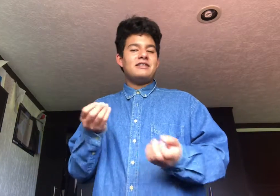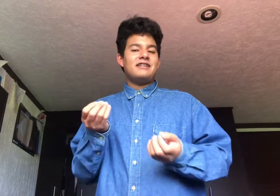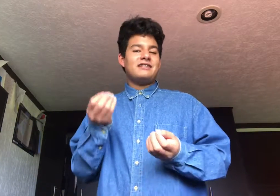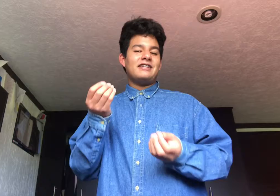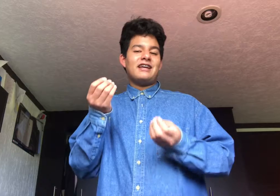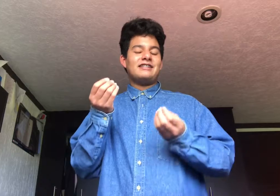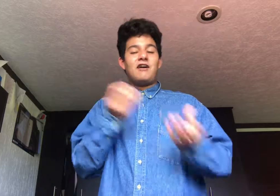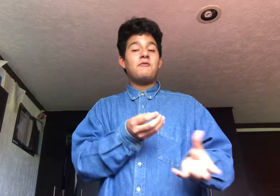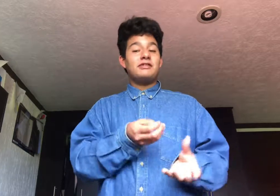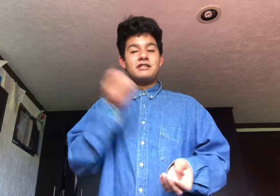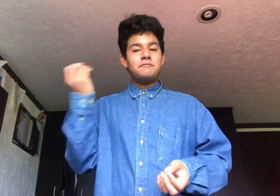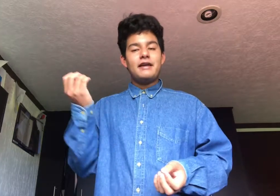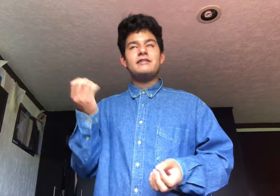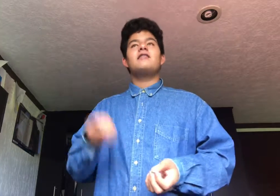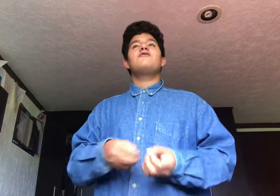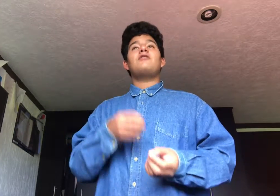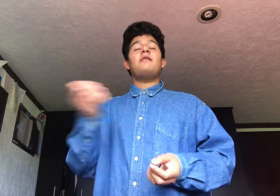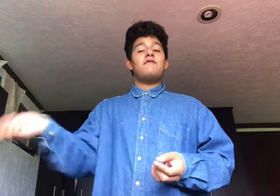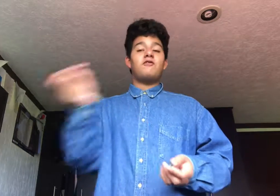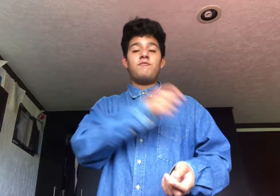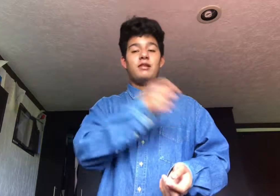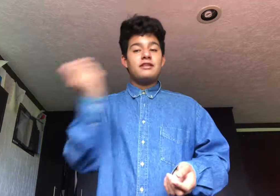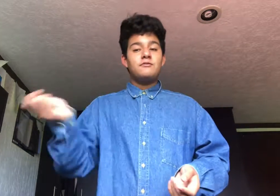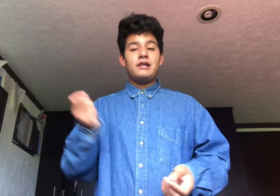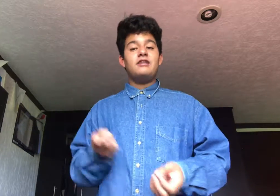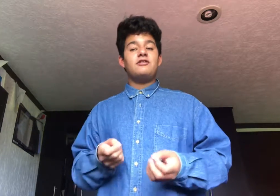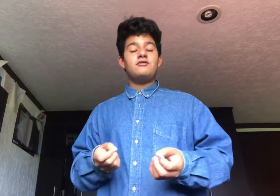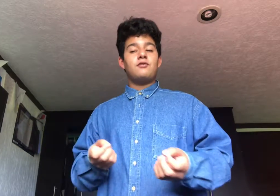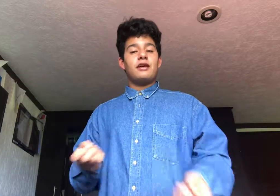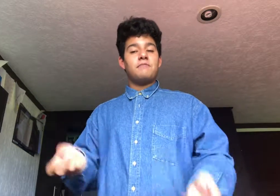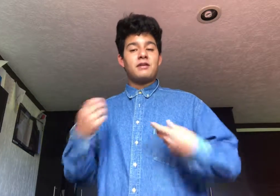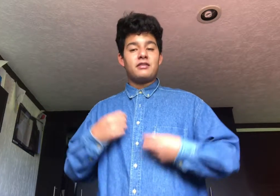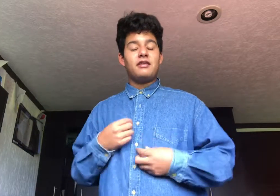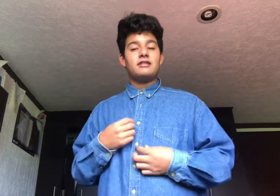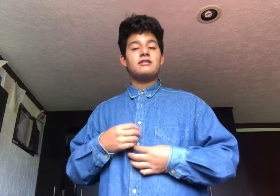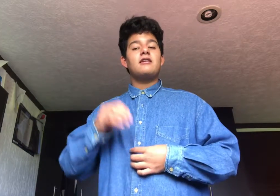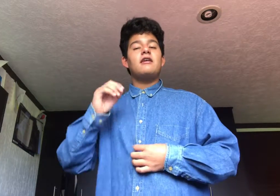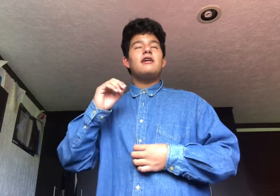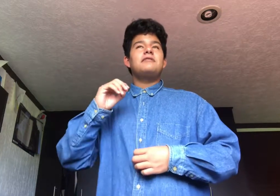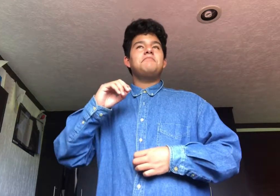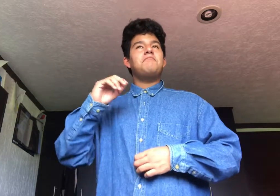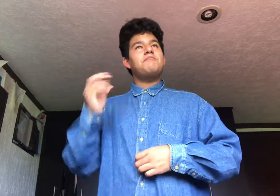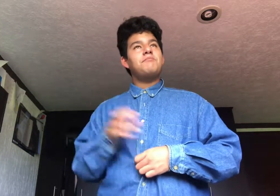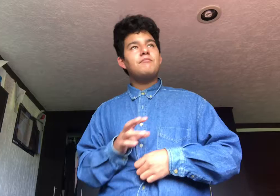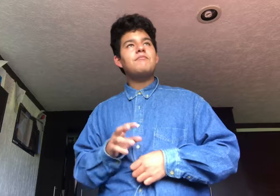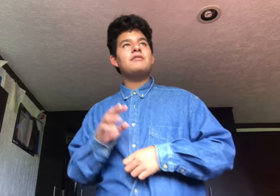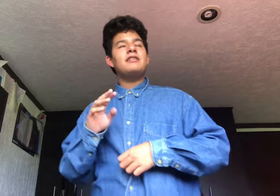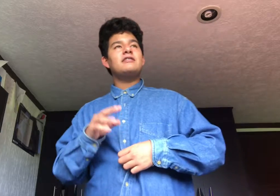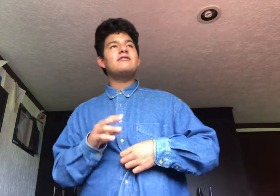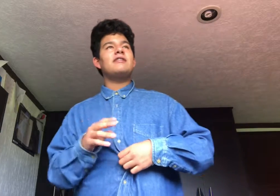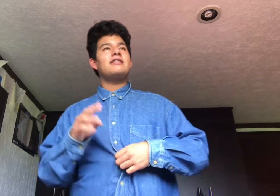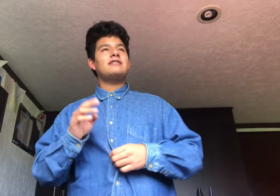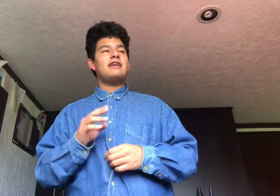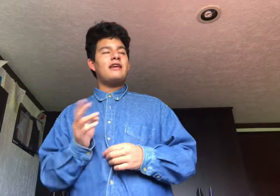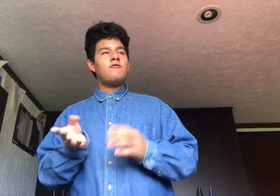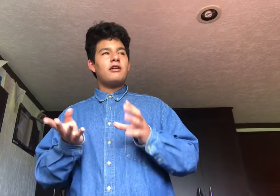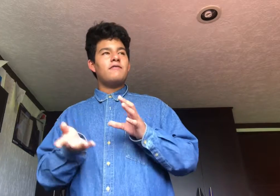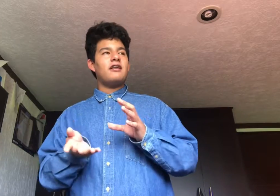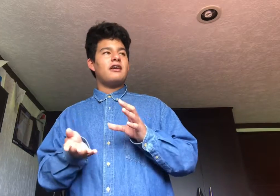basically cowboys in space, traveling from planet to planet just to get back things. But this is, let's say, one of